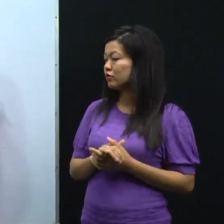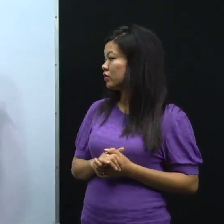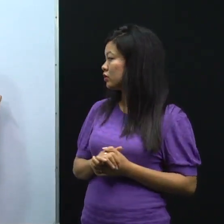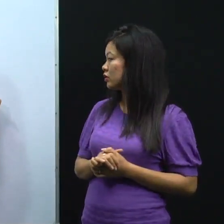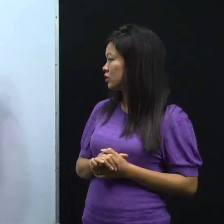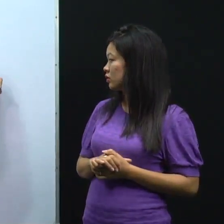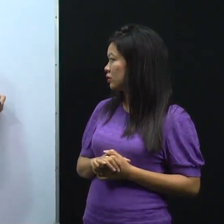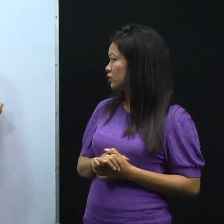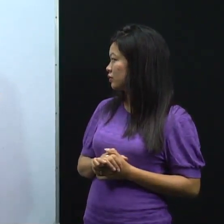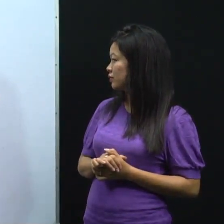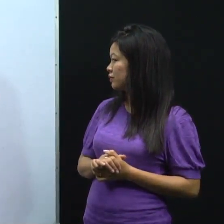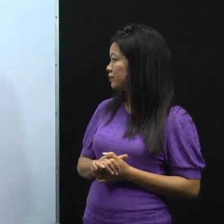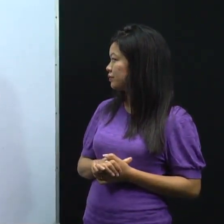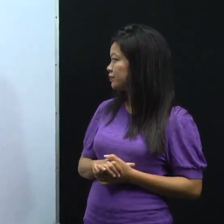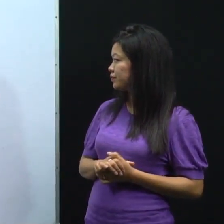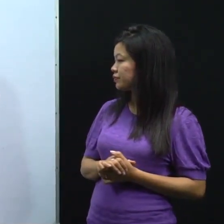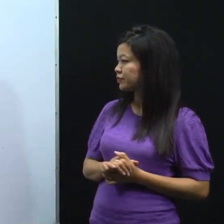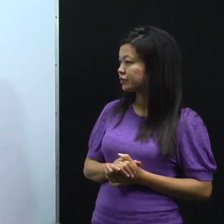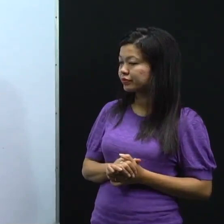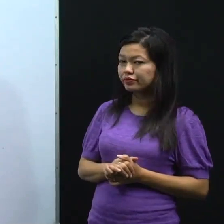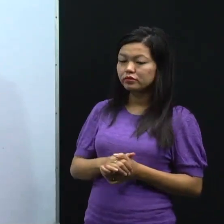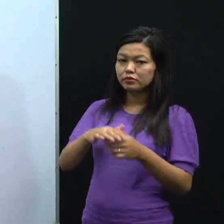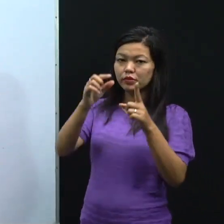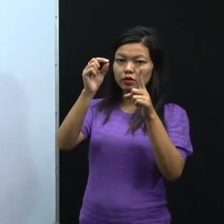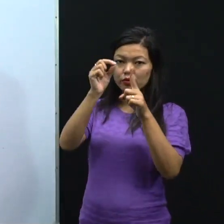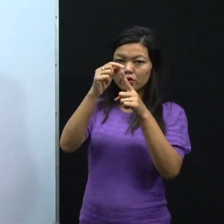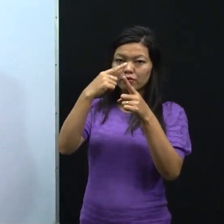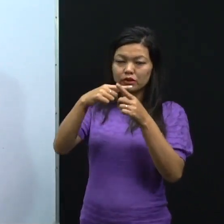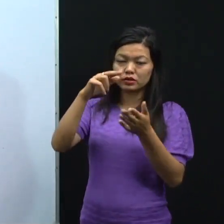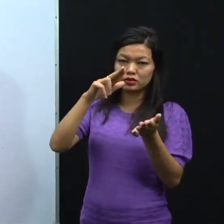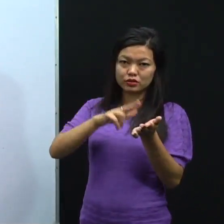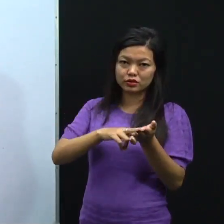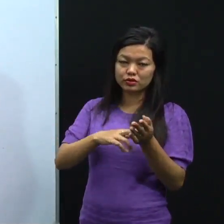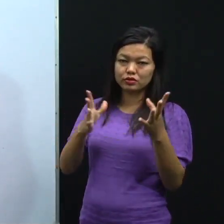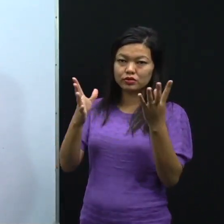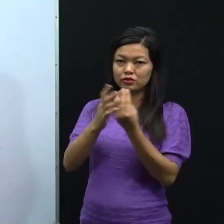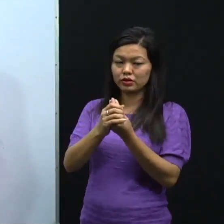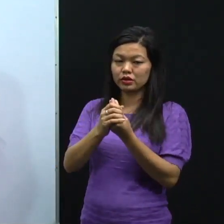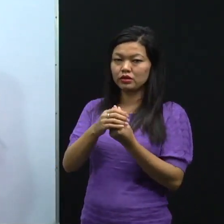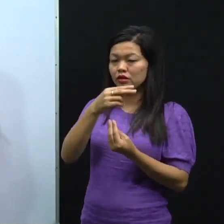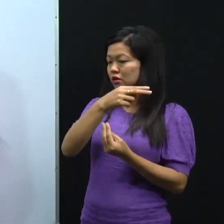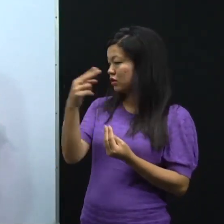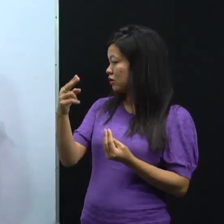neutrons and protons. So protons and neutrons together, we call it as nucleons.